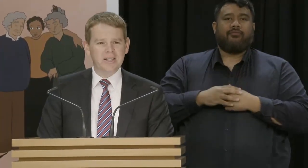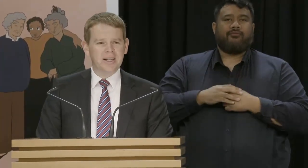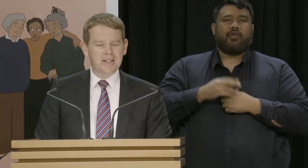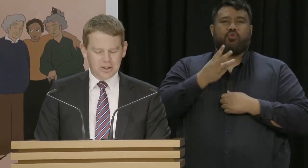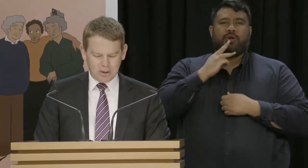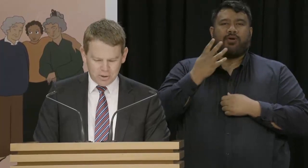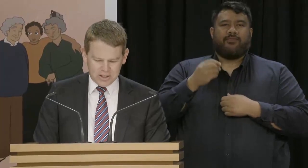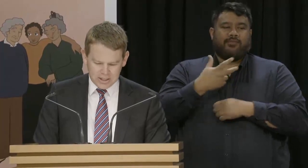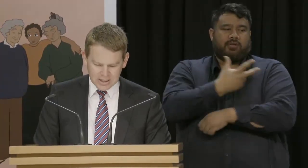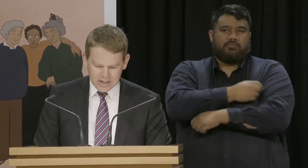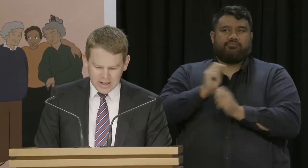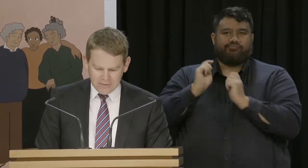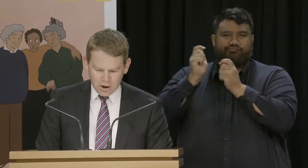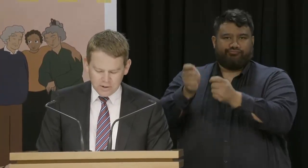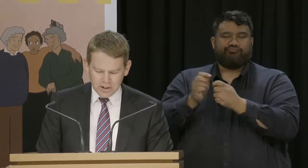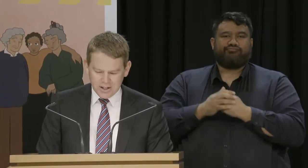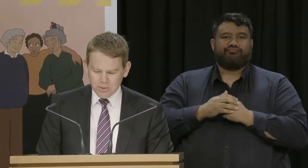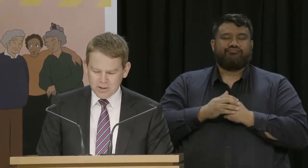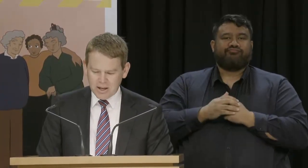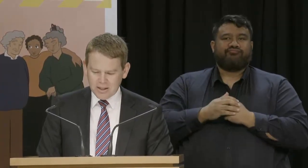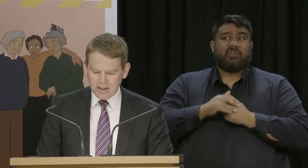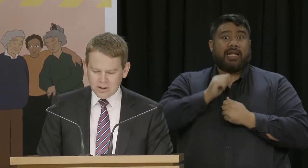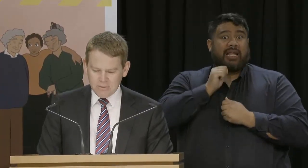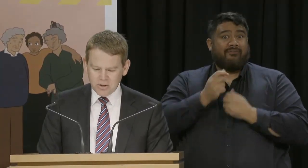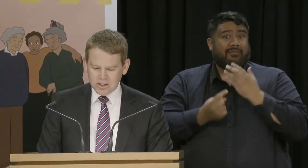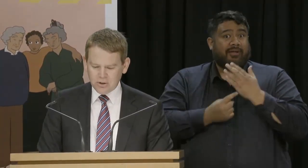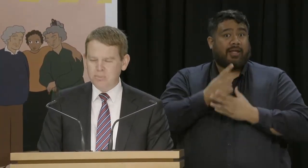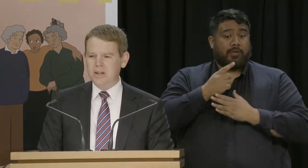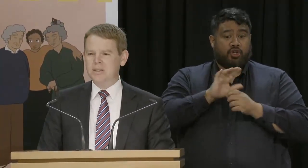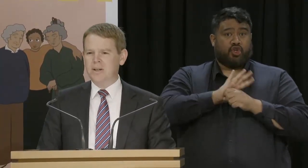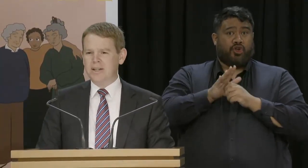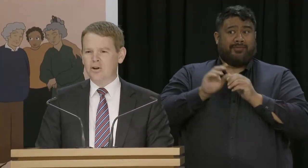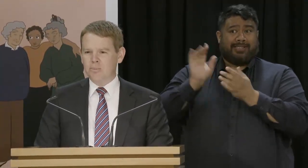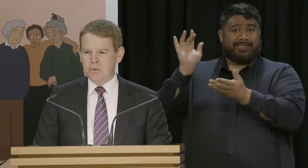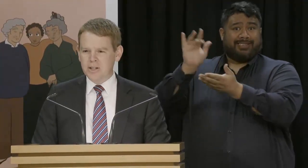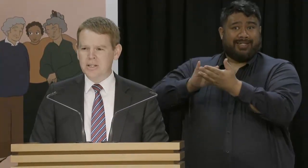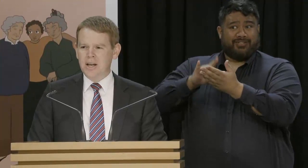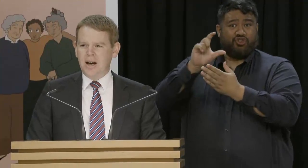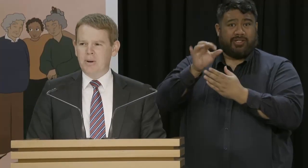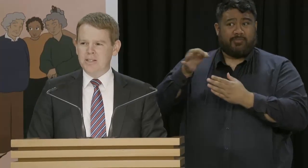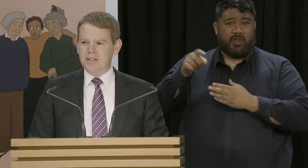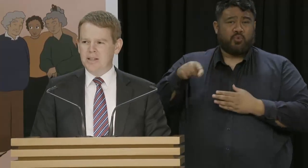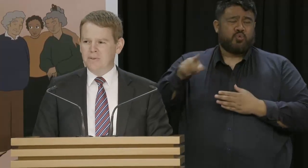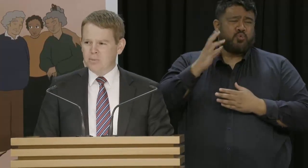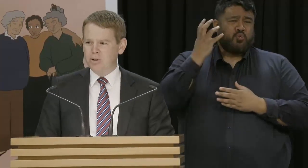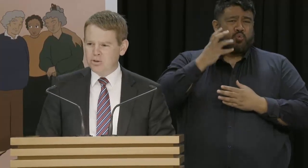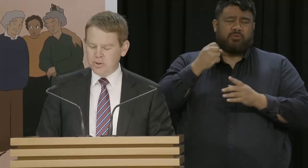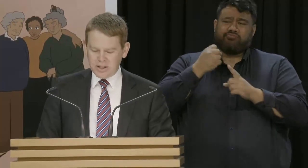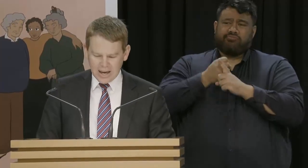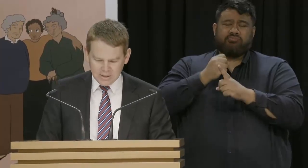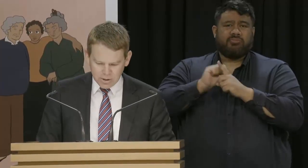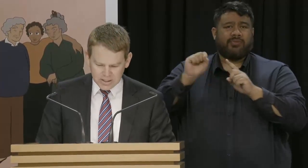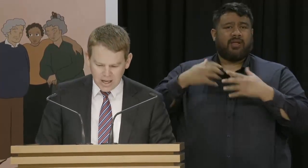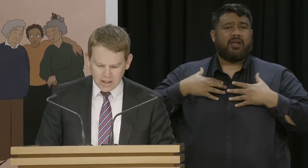most isolated communities. If COVID-19 was to make it there, the community could be severely compromised, placing significant pressure